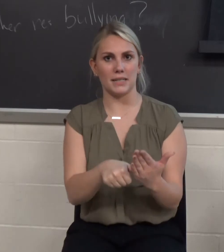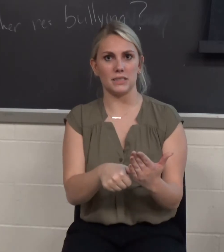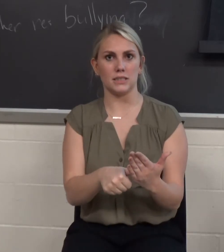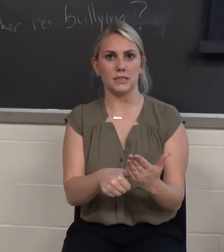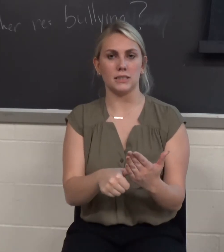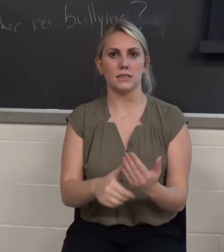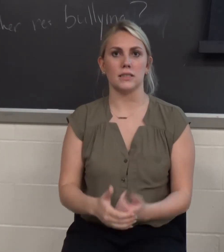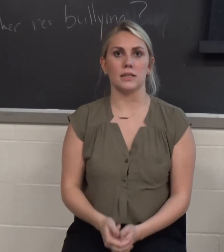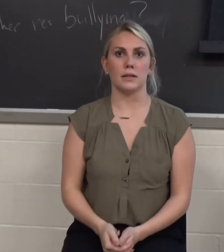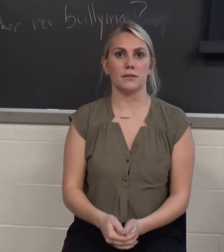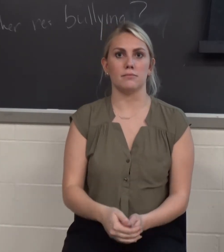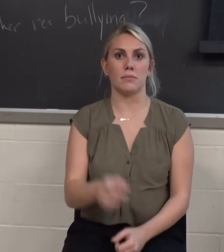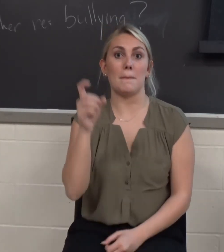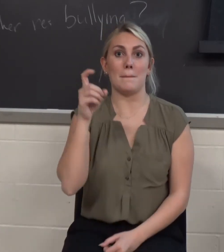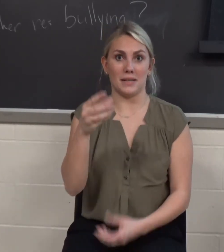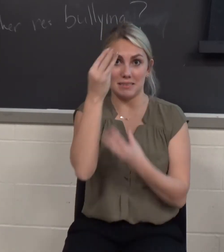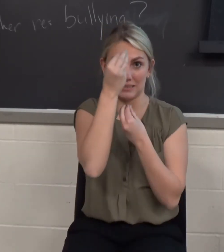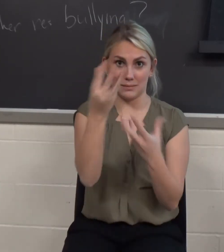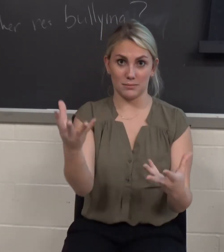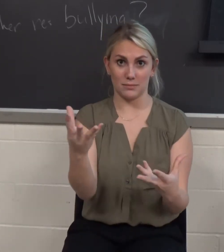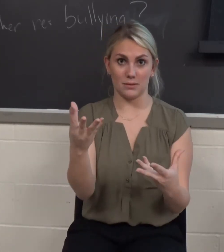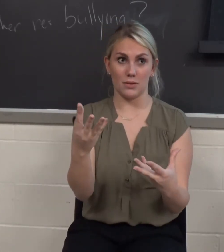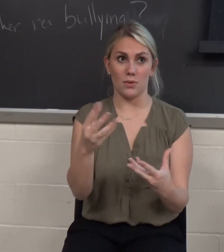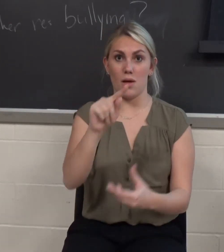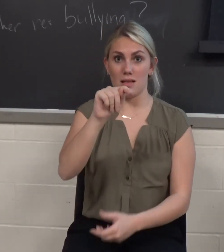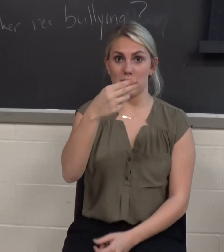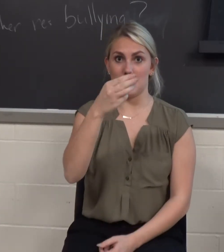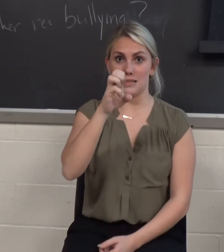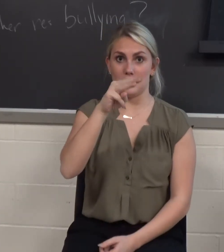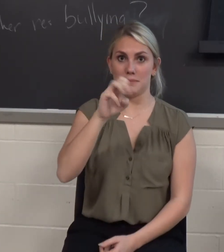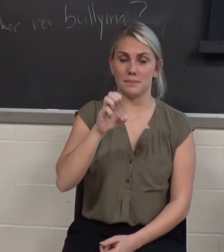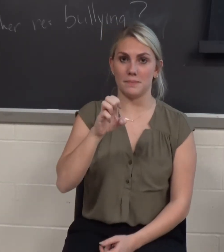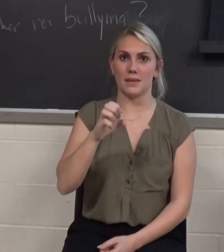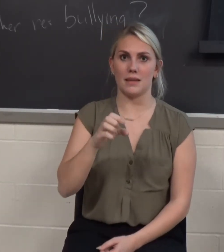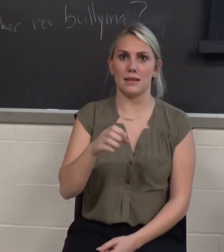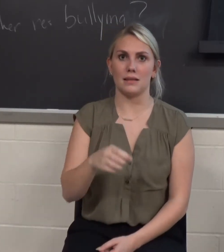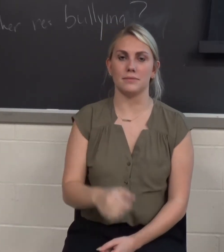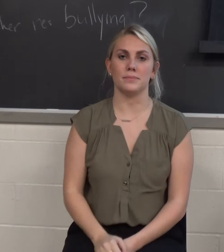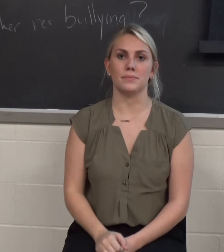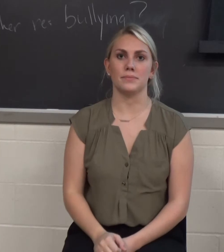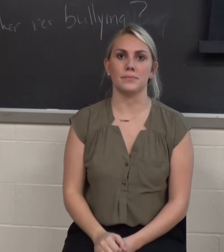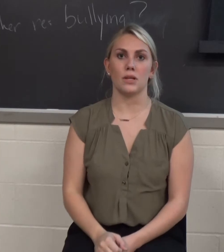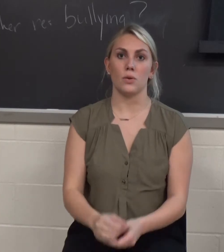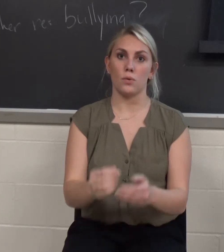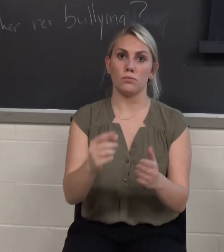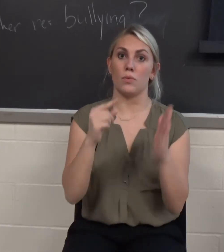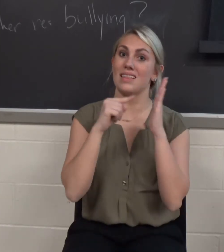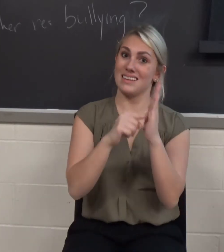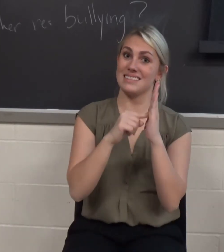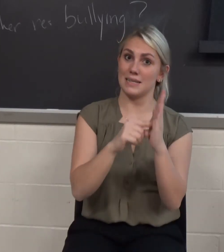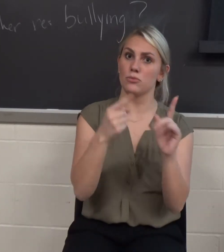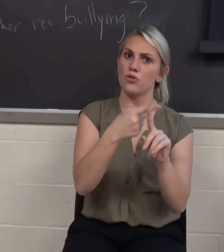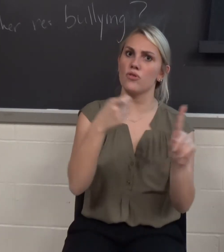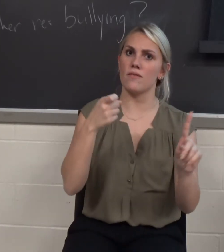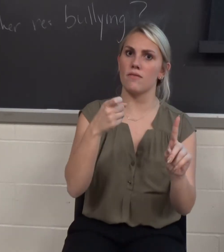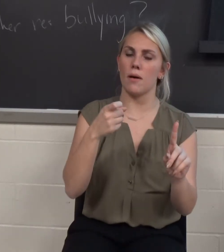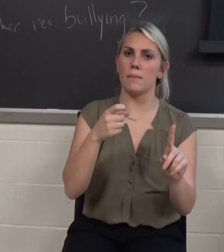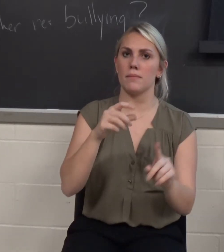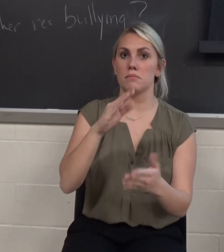theme is and then identify 5 scenes throughout the book that supports your argument.